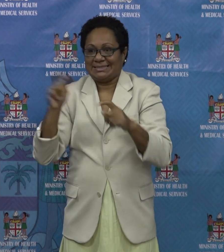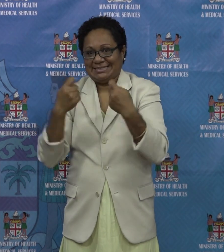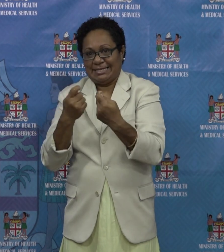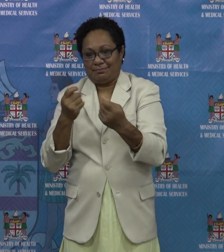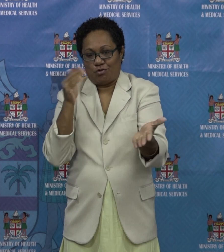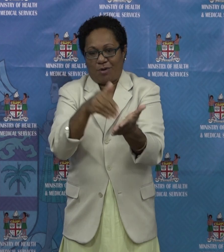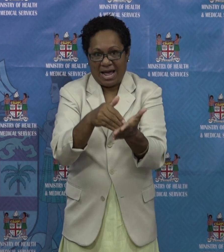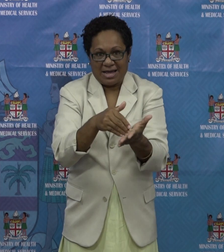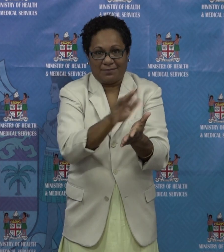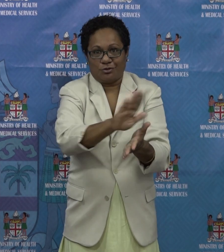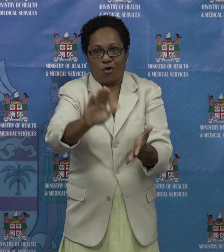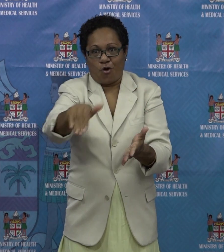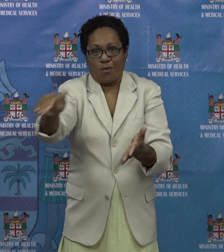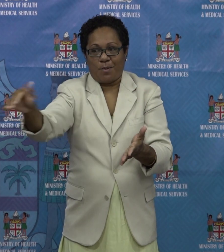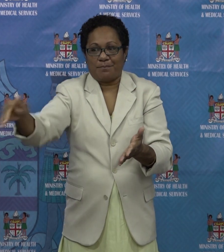Yes,